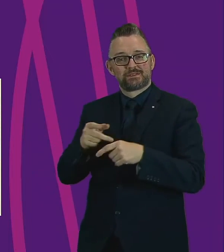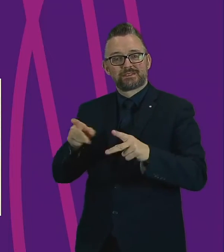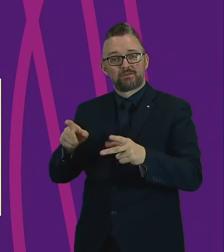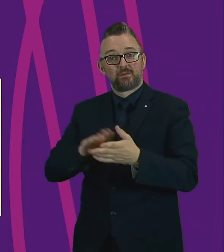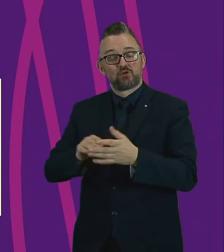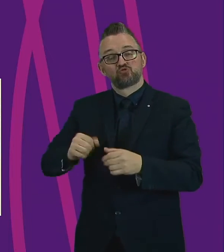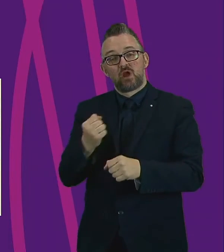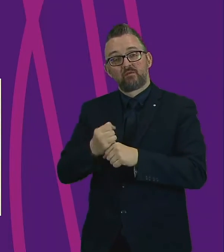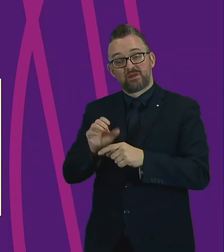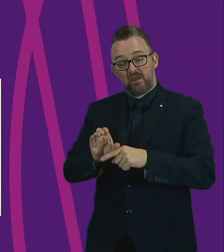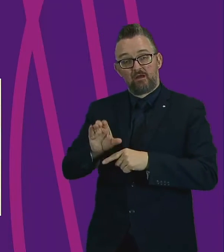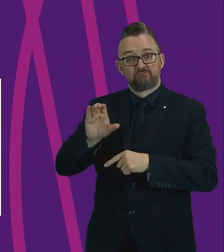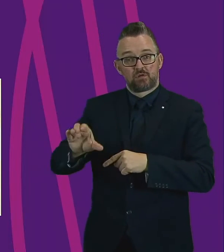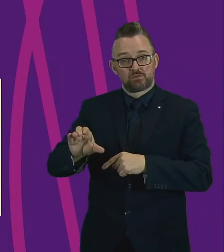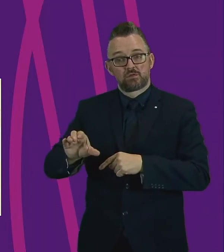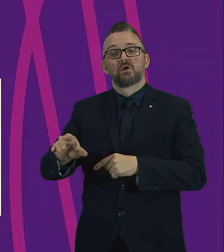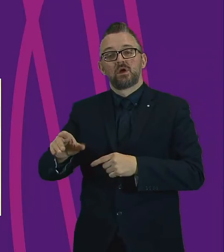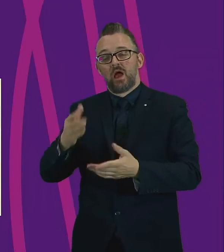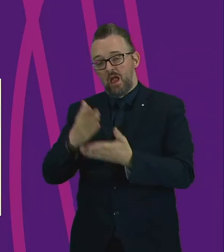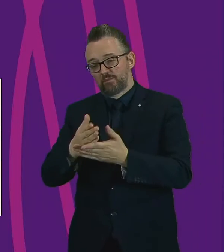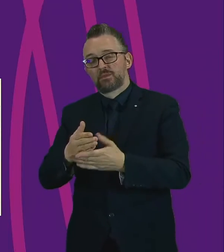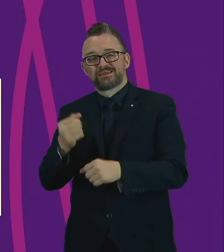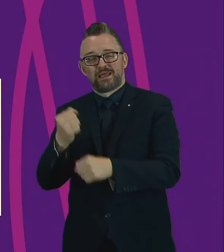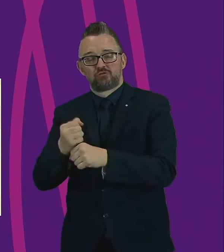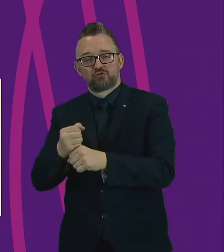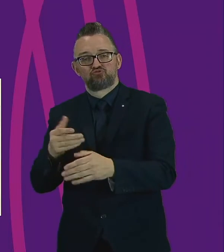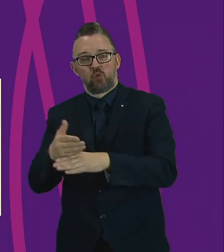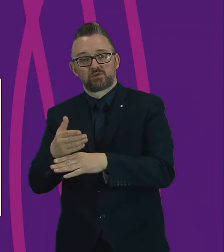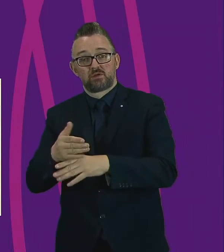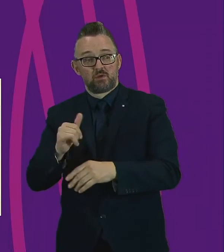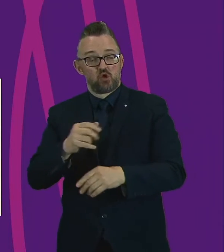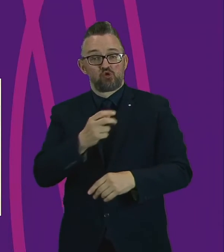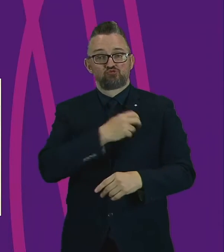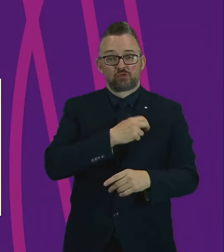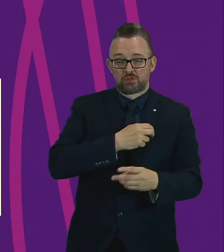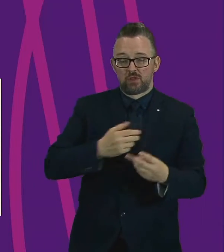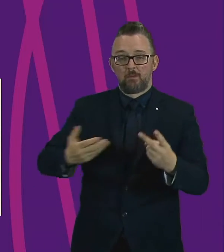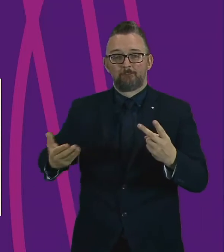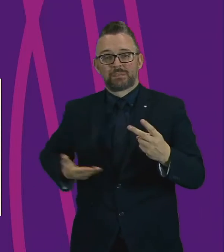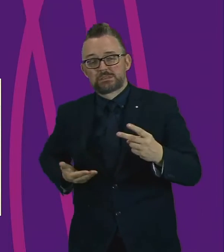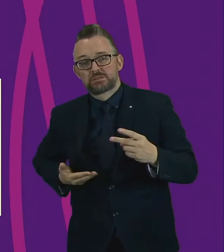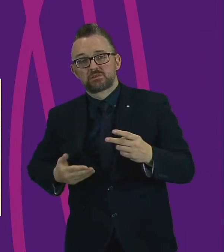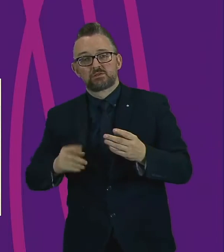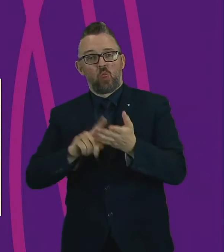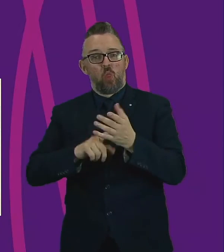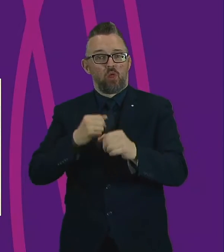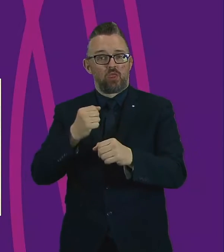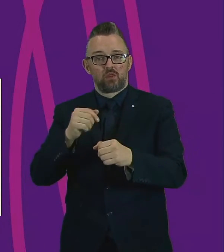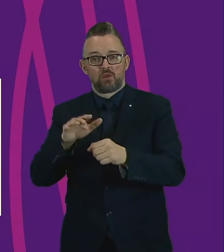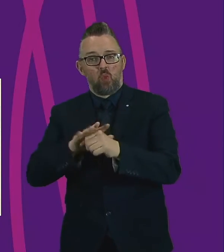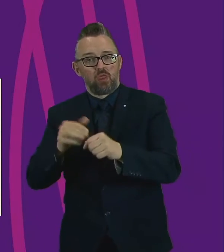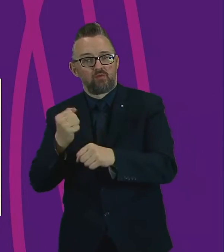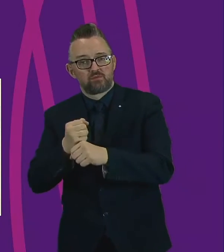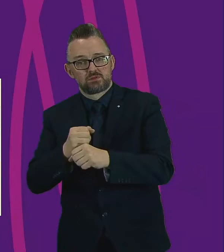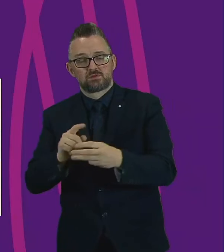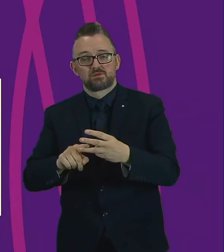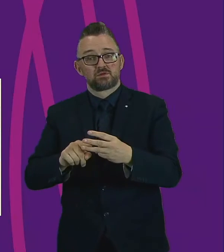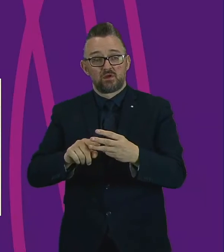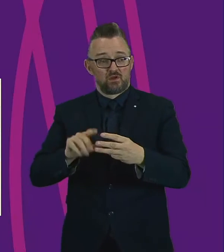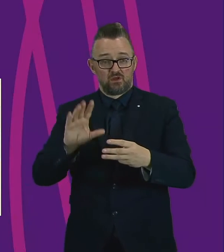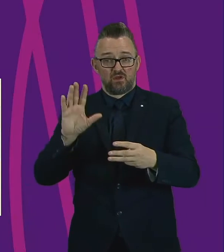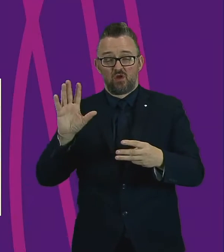Government-funded job guarantee that could bring together trade unions, businesses, local government, and indeed all